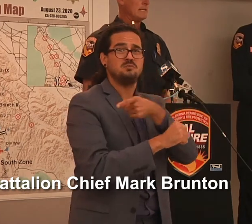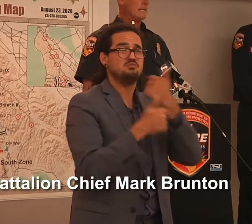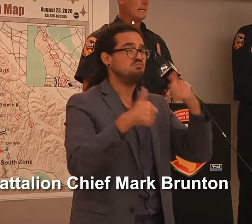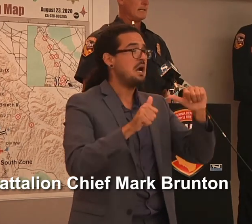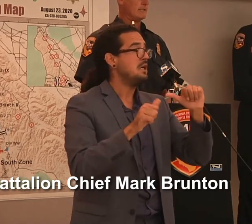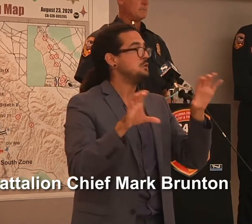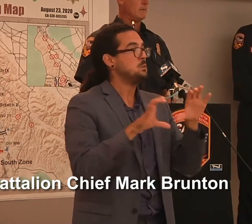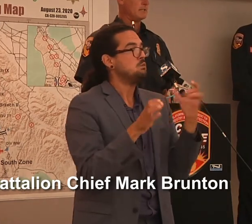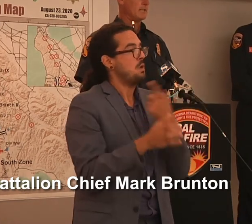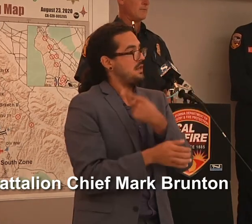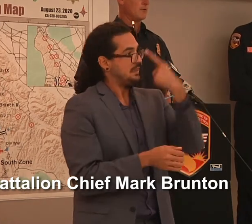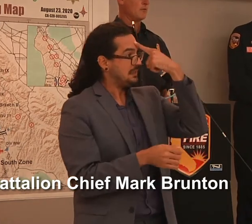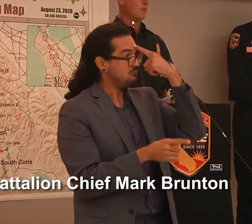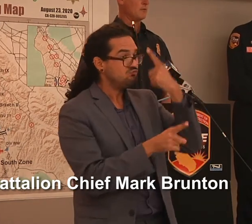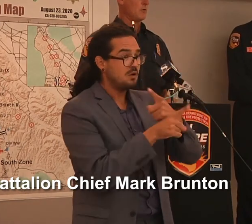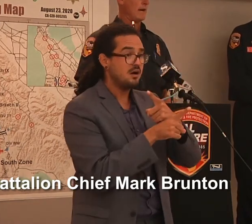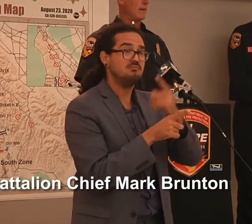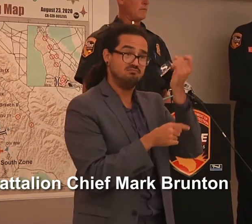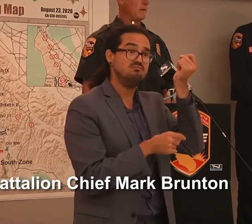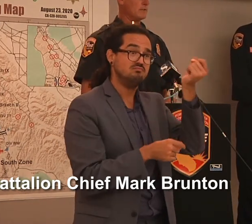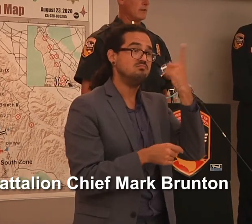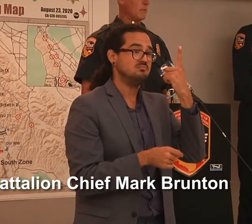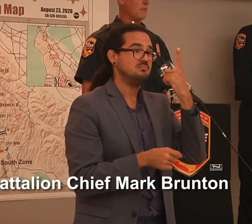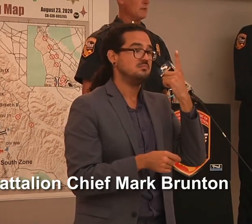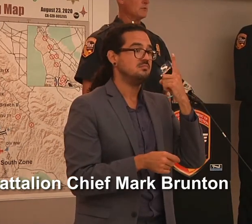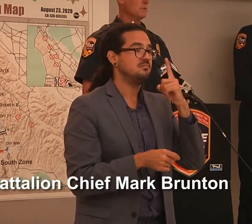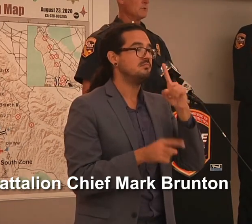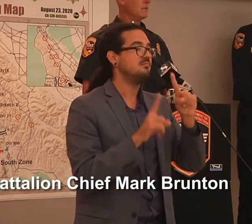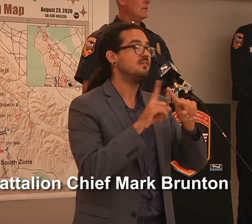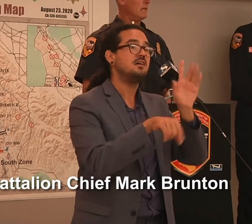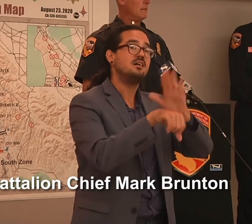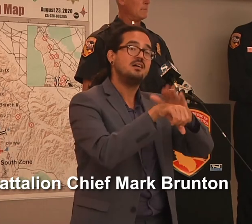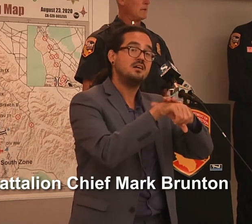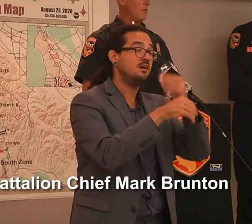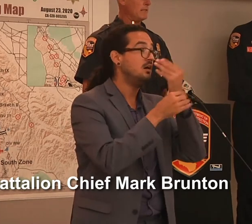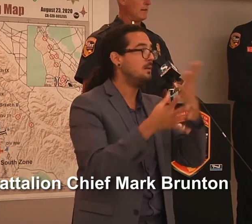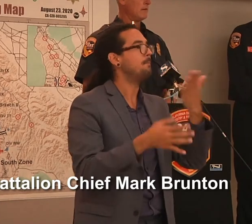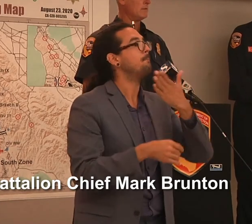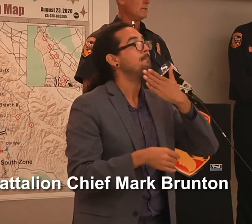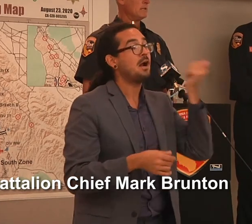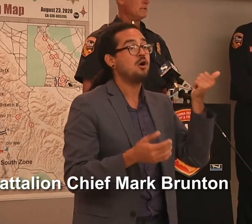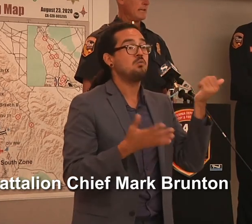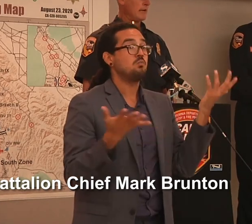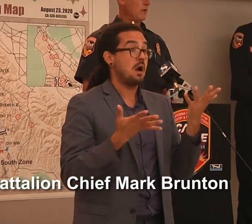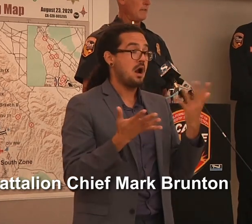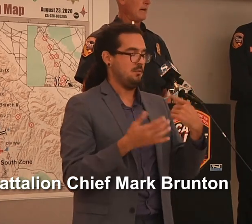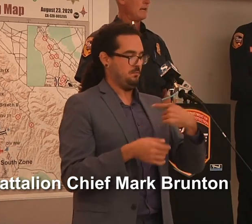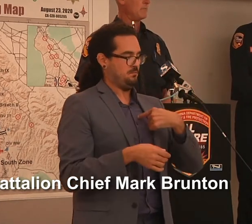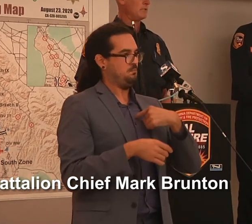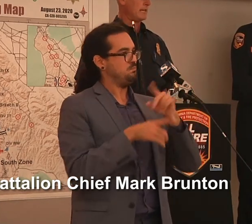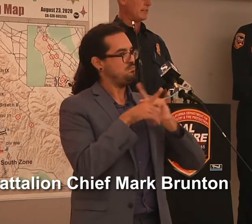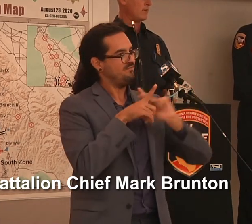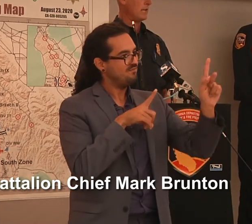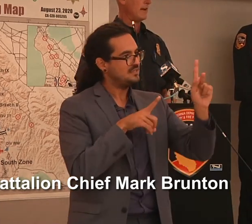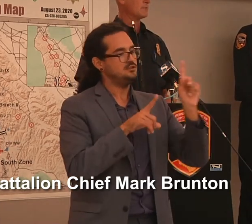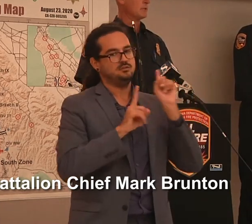picture, it's safer to have us that are professionals go in there, take care of that,